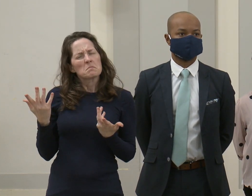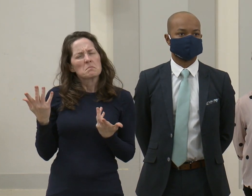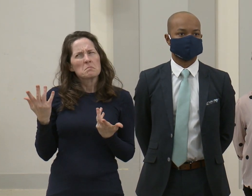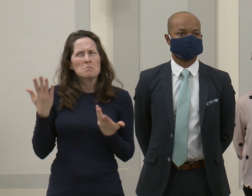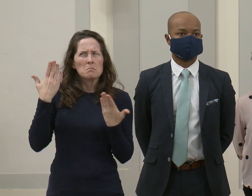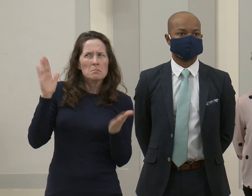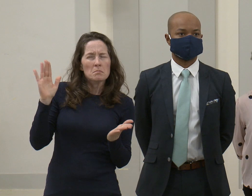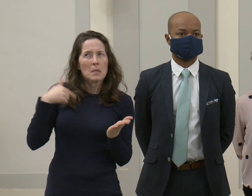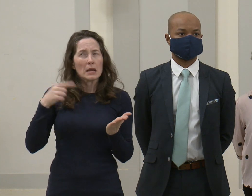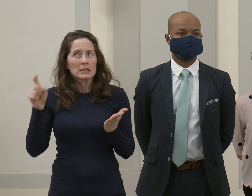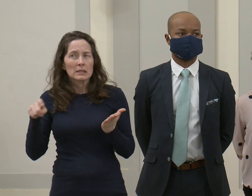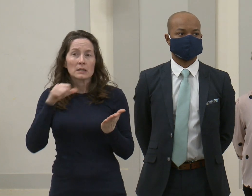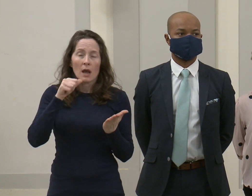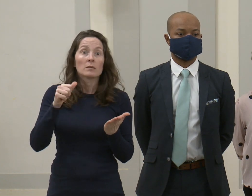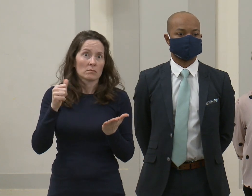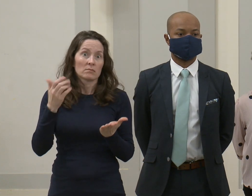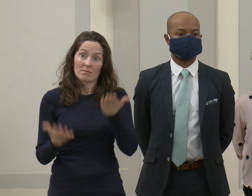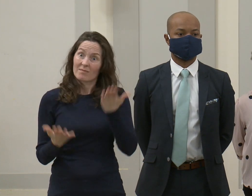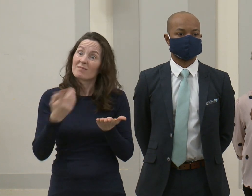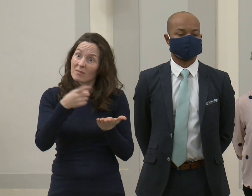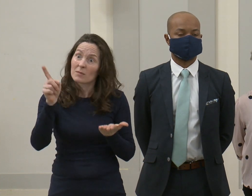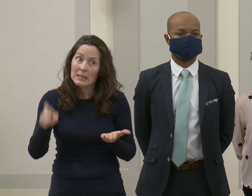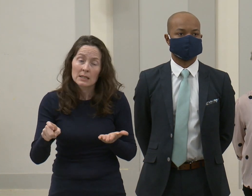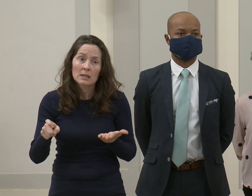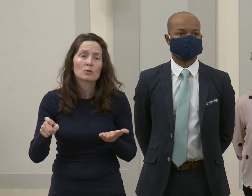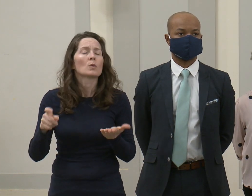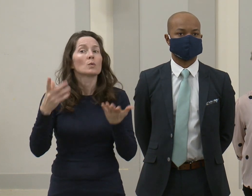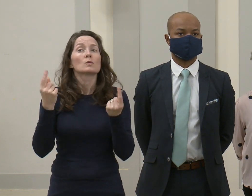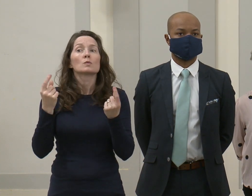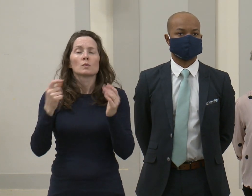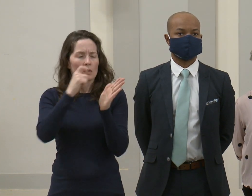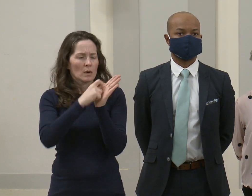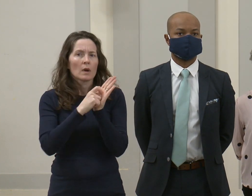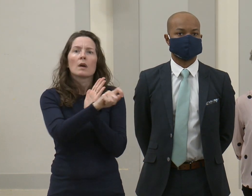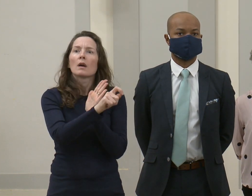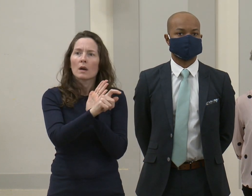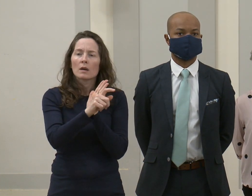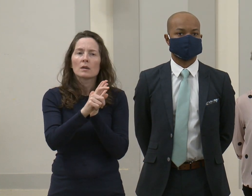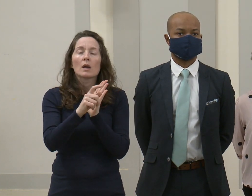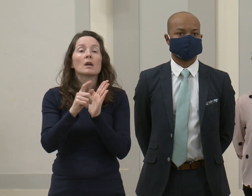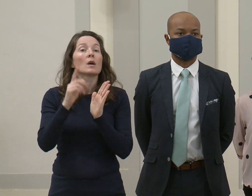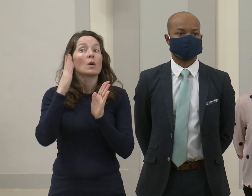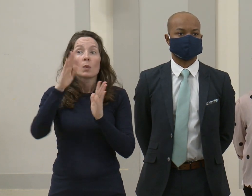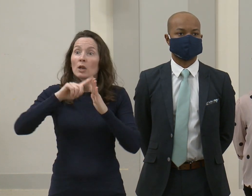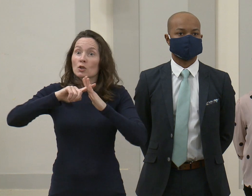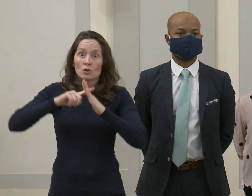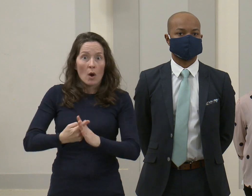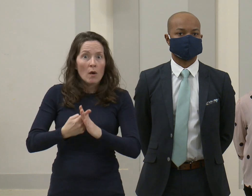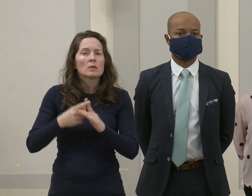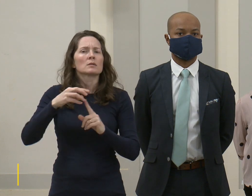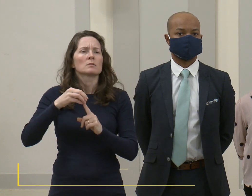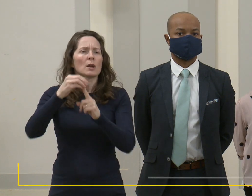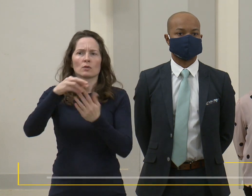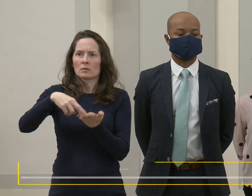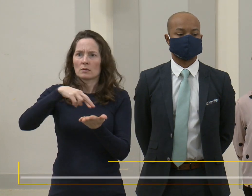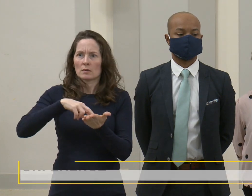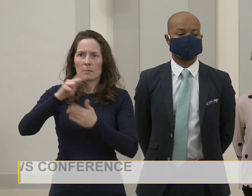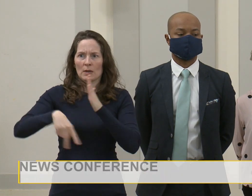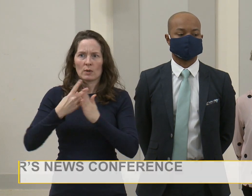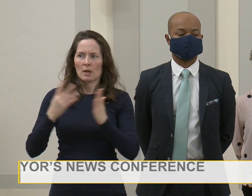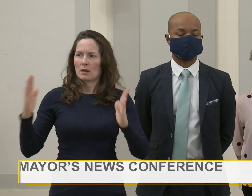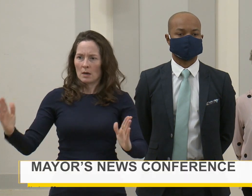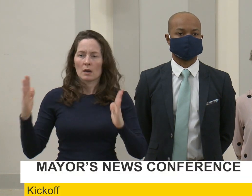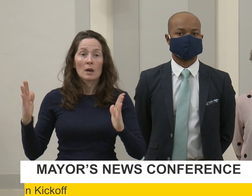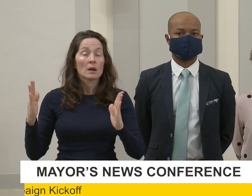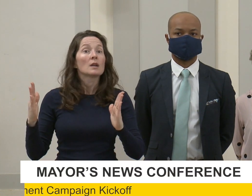probably do. But you can still check the box to unlock your special enrollment period. You can make a decision about coverage during